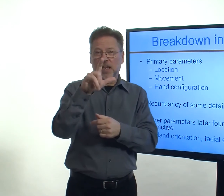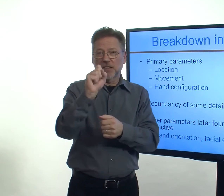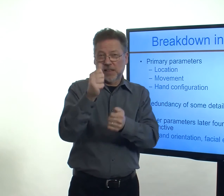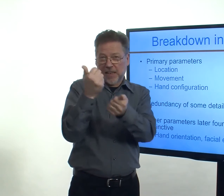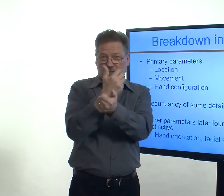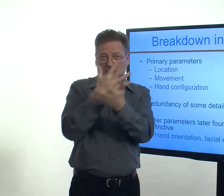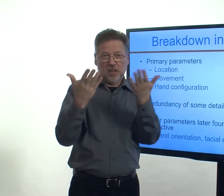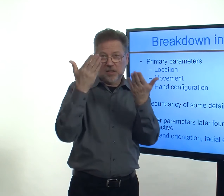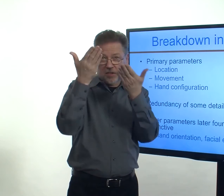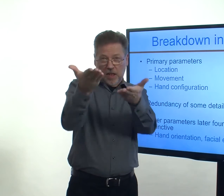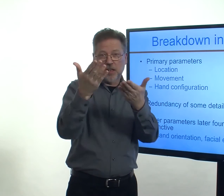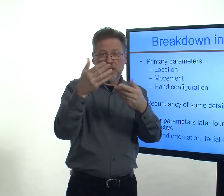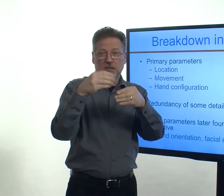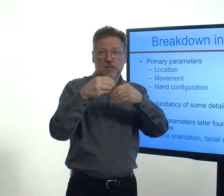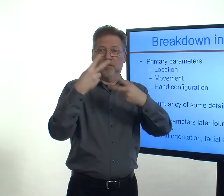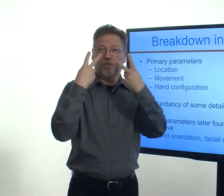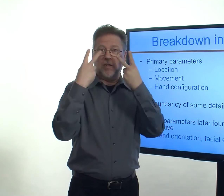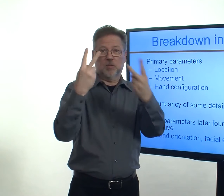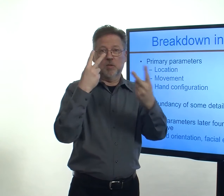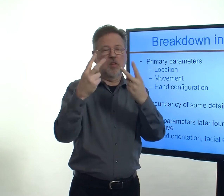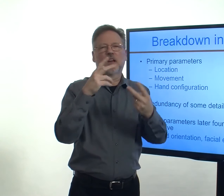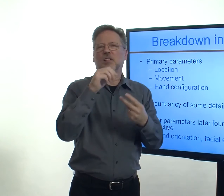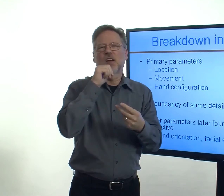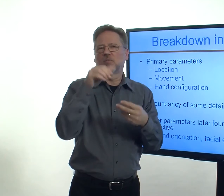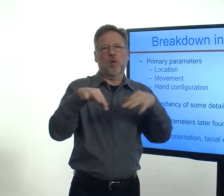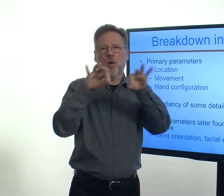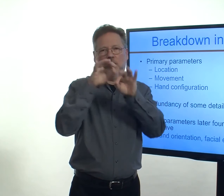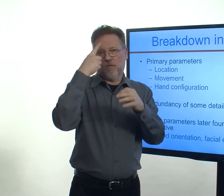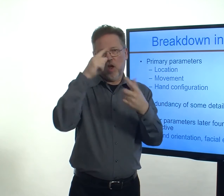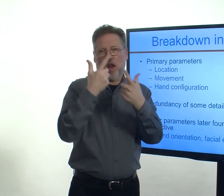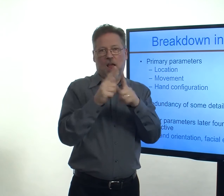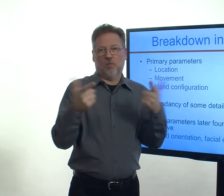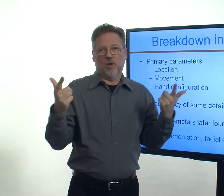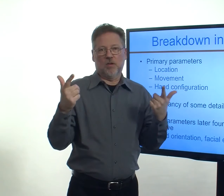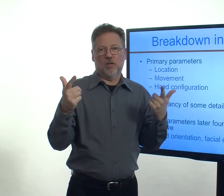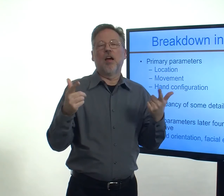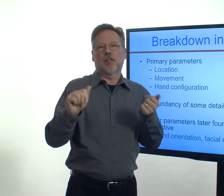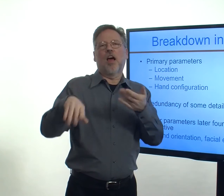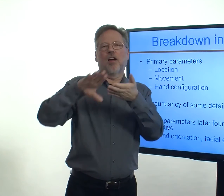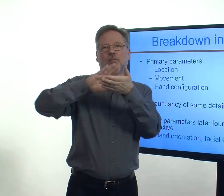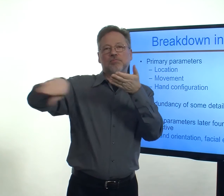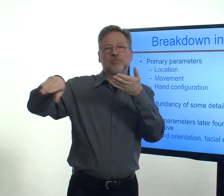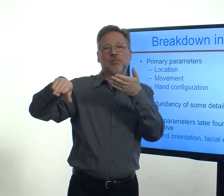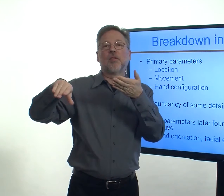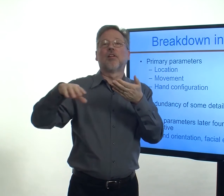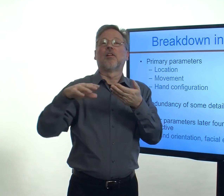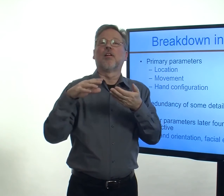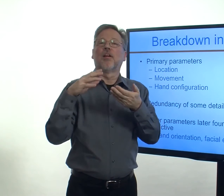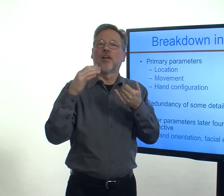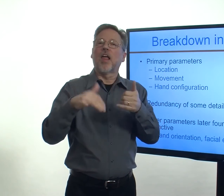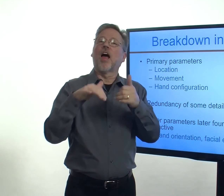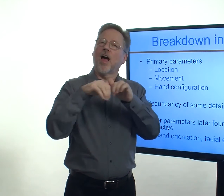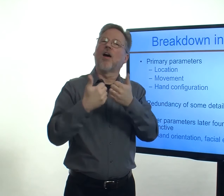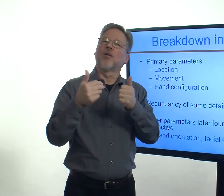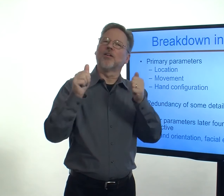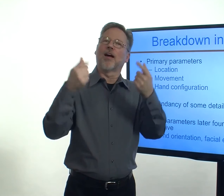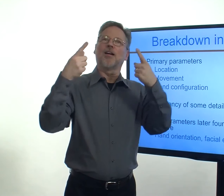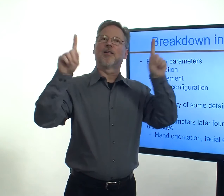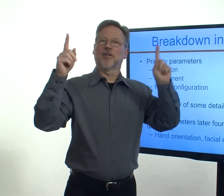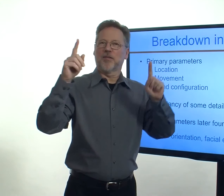Details do appear in the visual medium, but not everything is essential for language and thus can be omitted. That's how a silhouette with